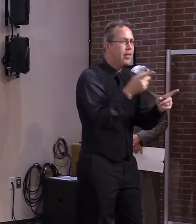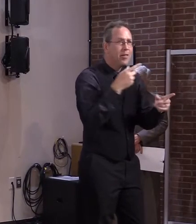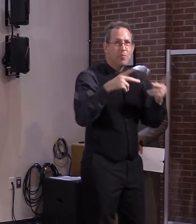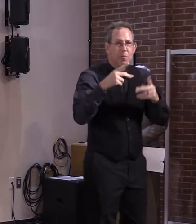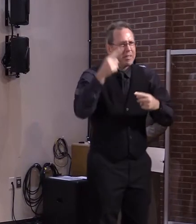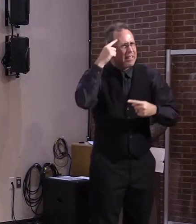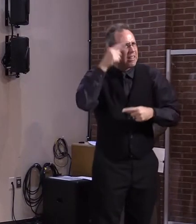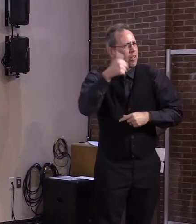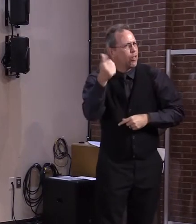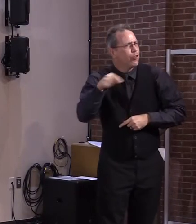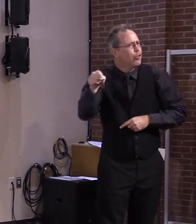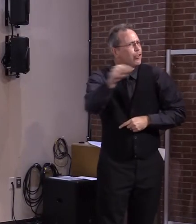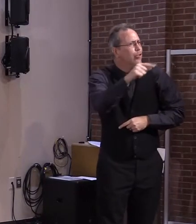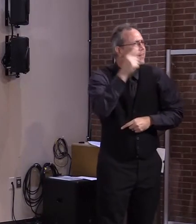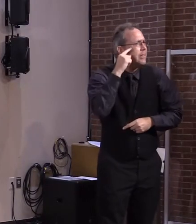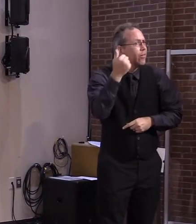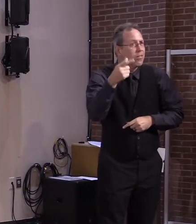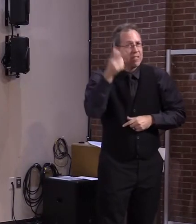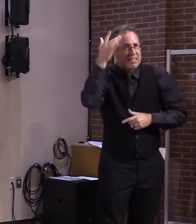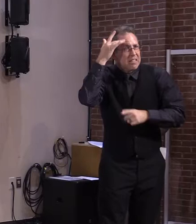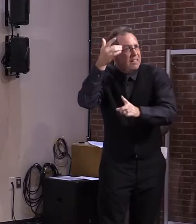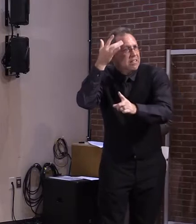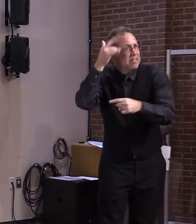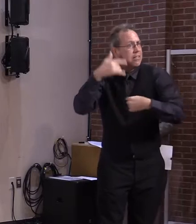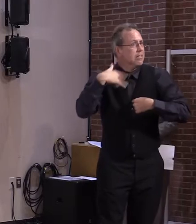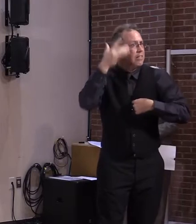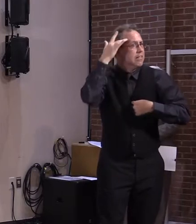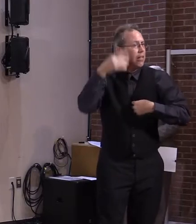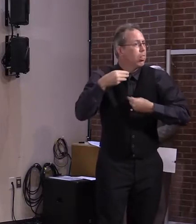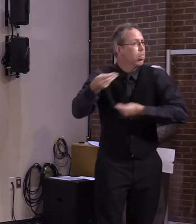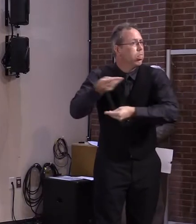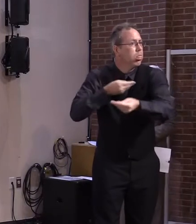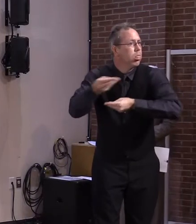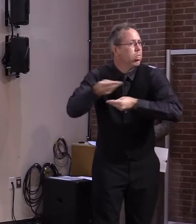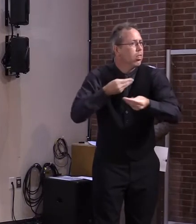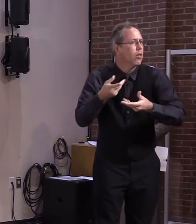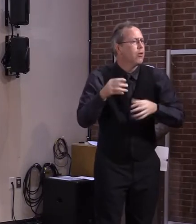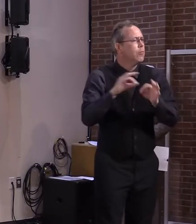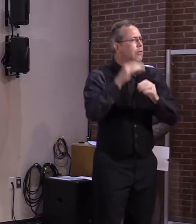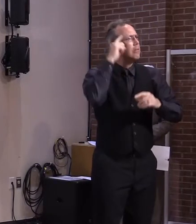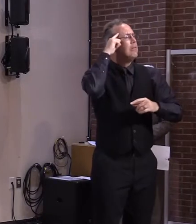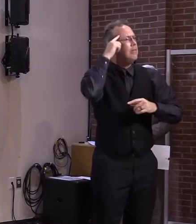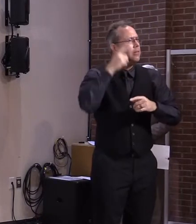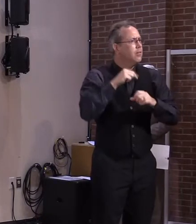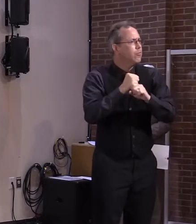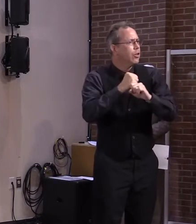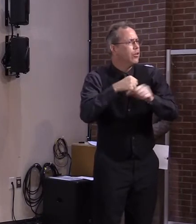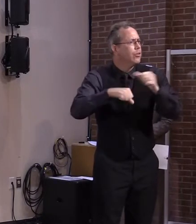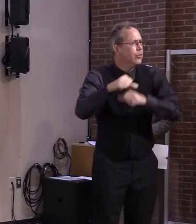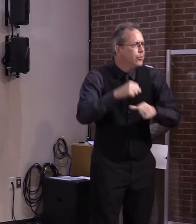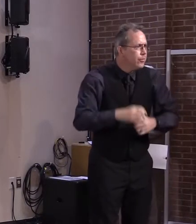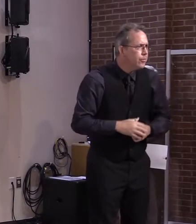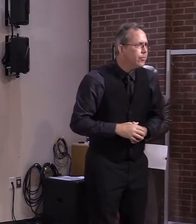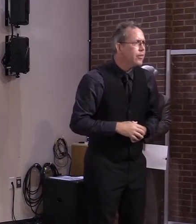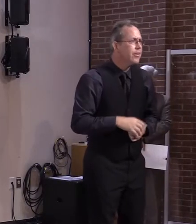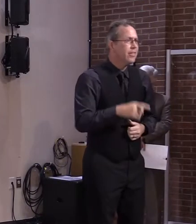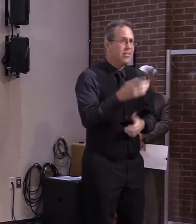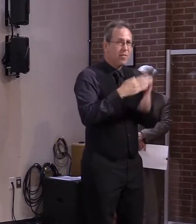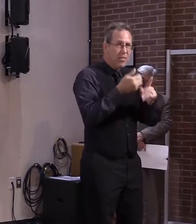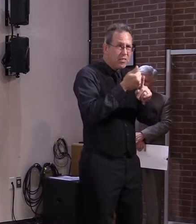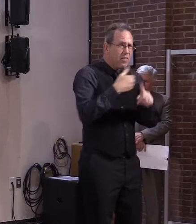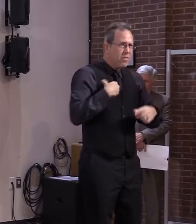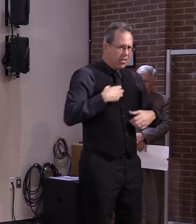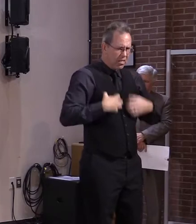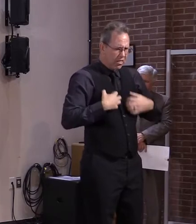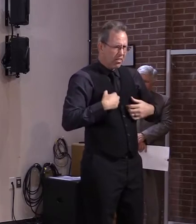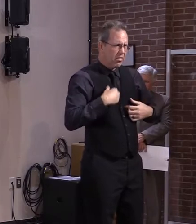Things like staying home when sick and getting tested if you think you've been exposed, especially if you're planning